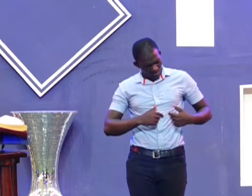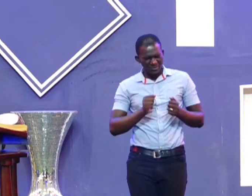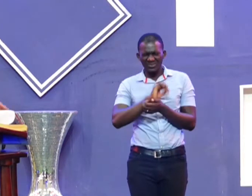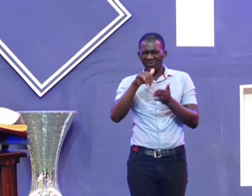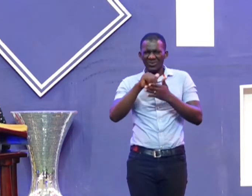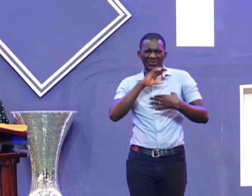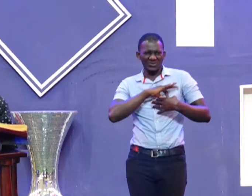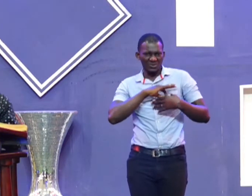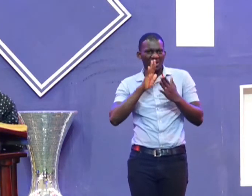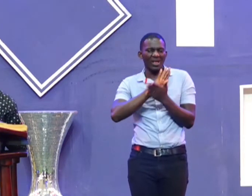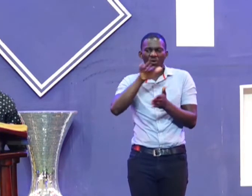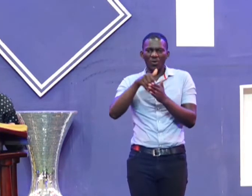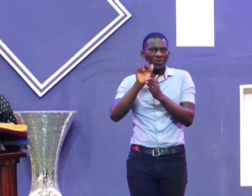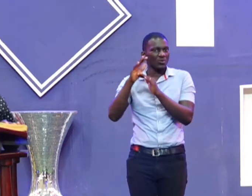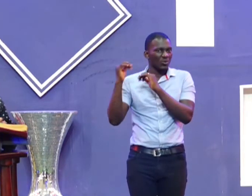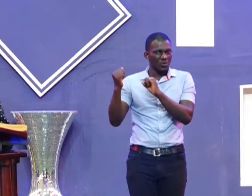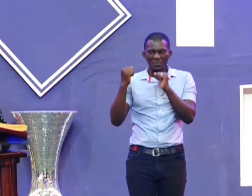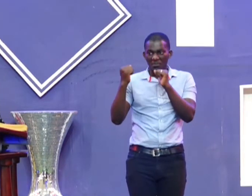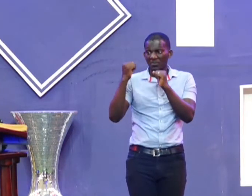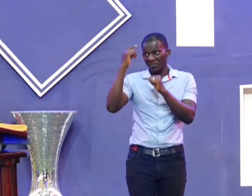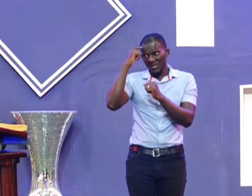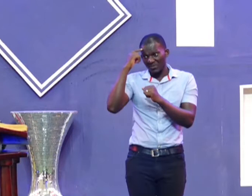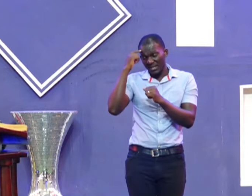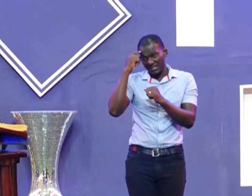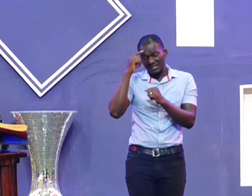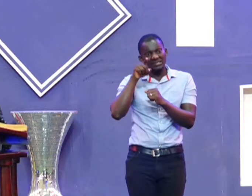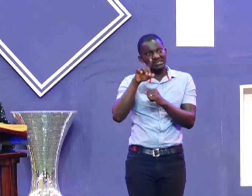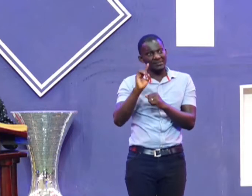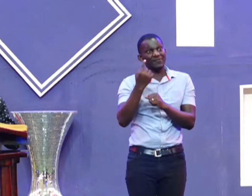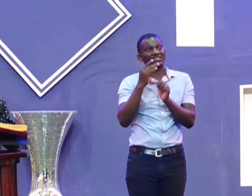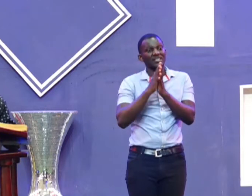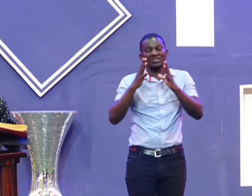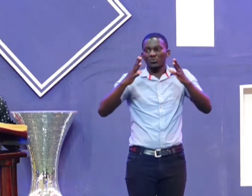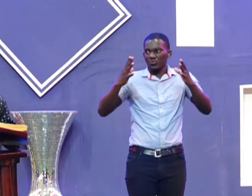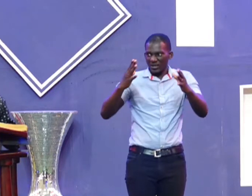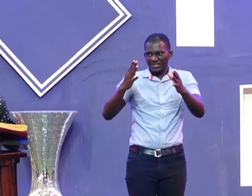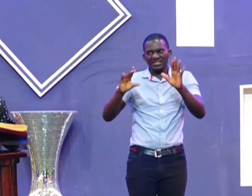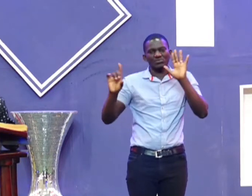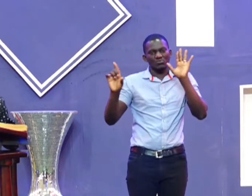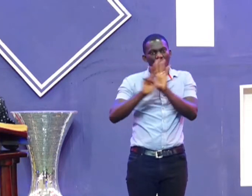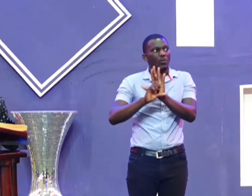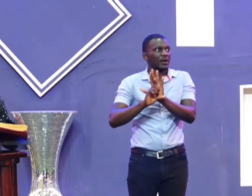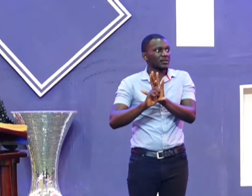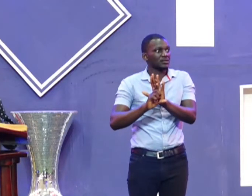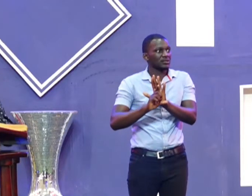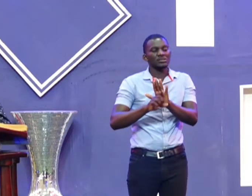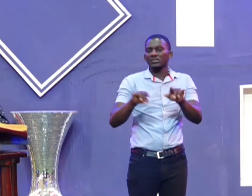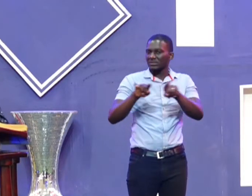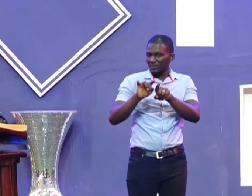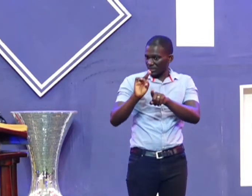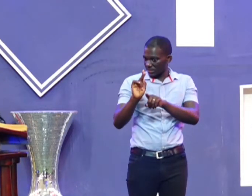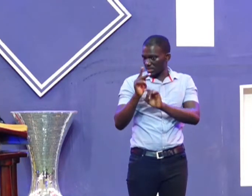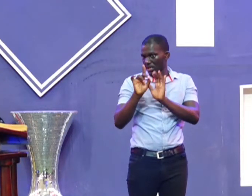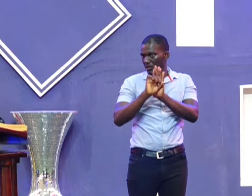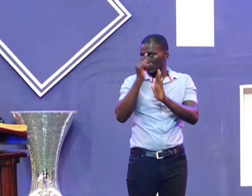soul, and with all your mind. This is the first and greatest commandment. And the second is